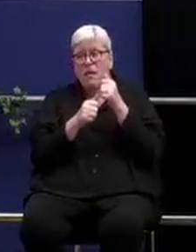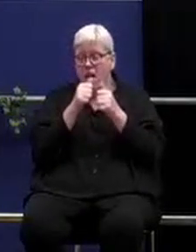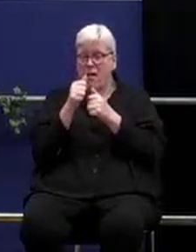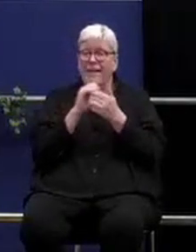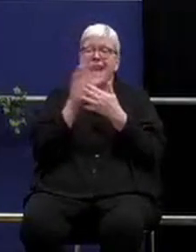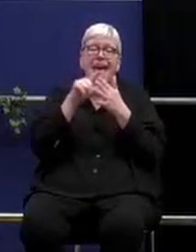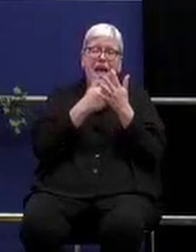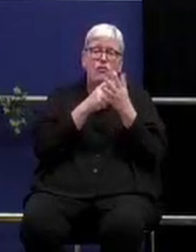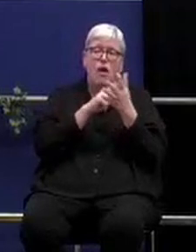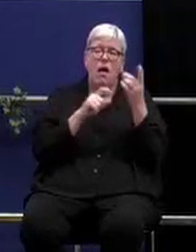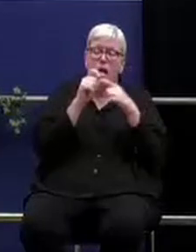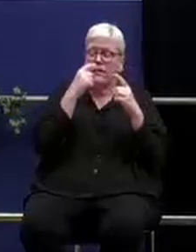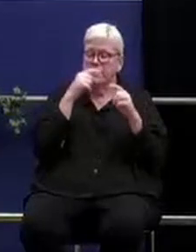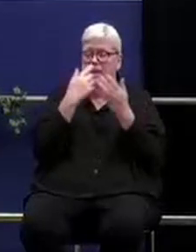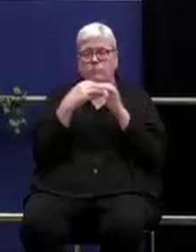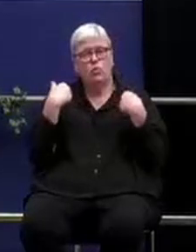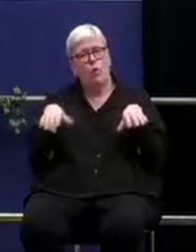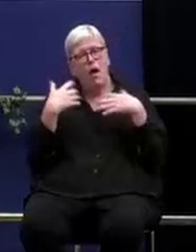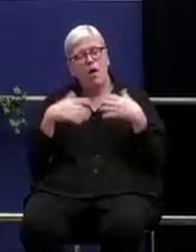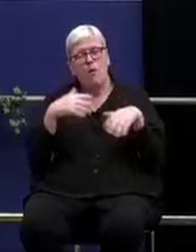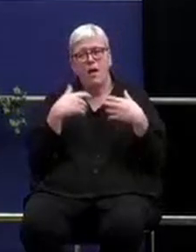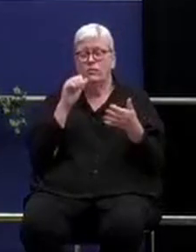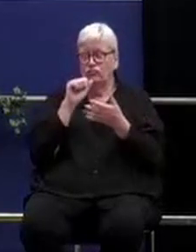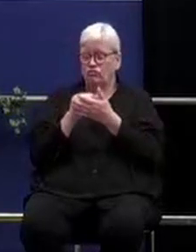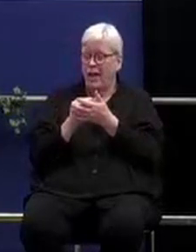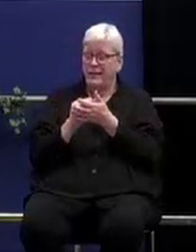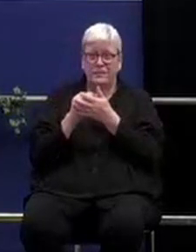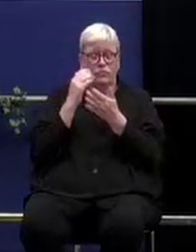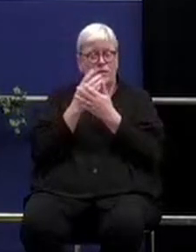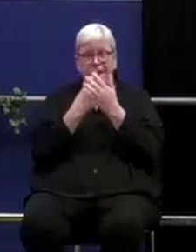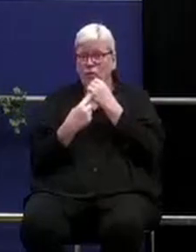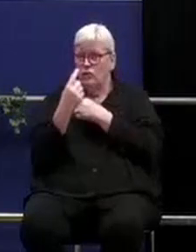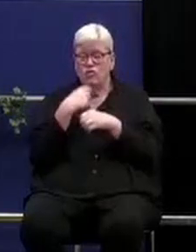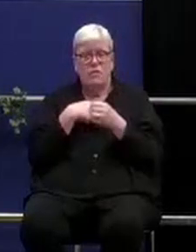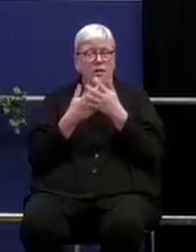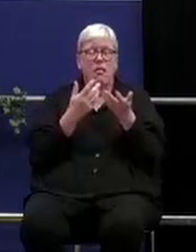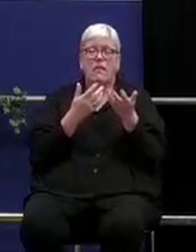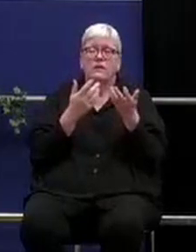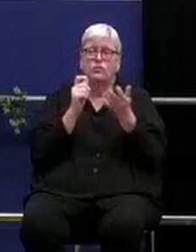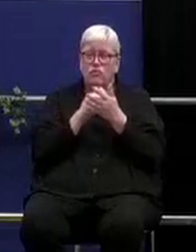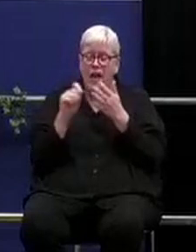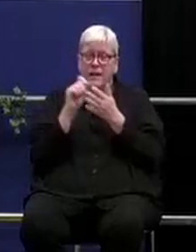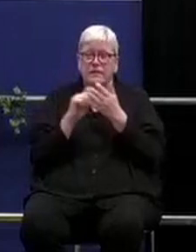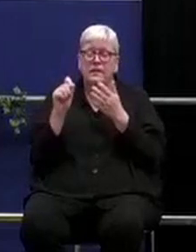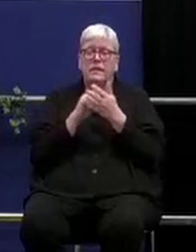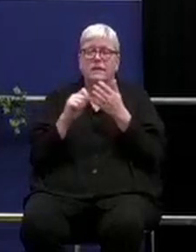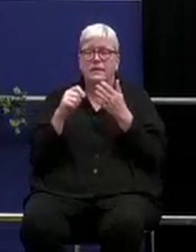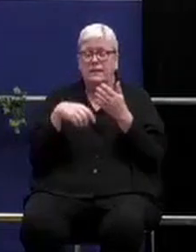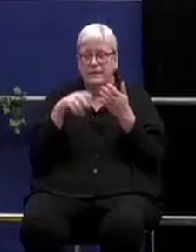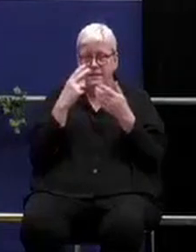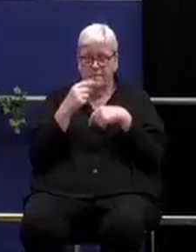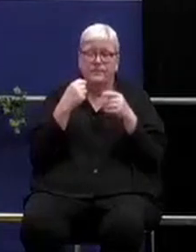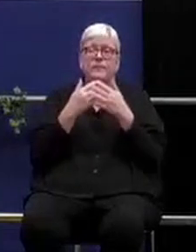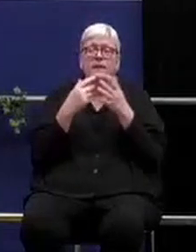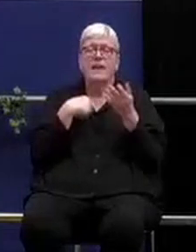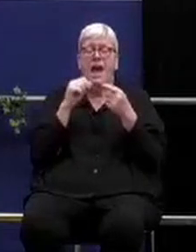it stunning, and quite rightly so, praised Rachelle's highly original voice. Rachelle's next novel is called Thirsty Animals and will be